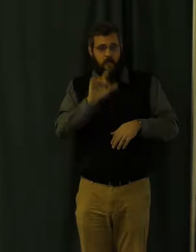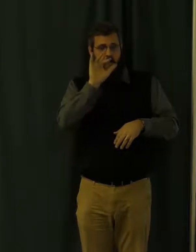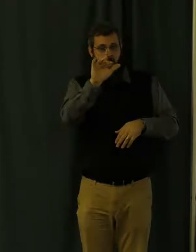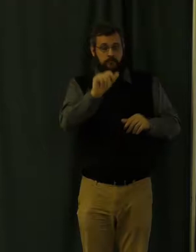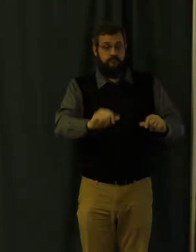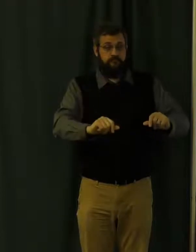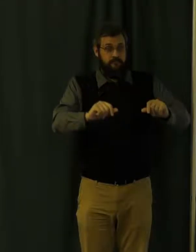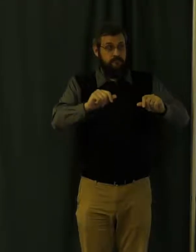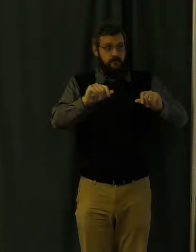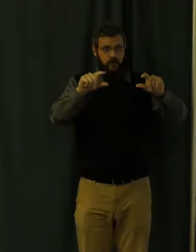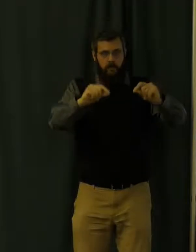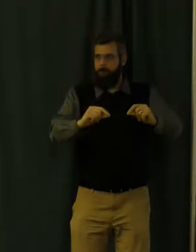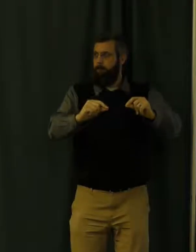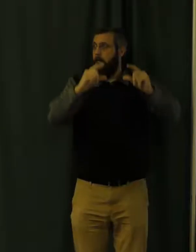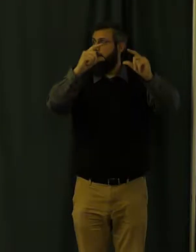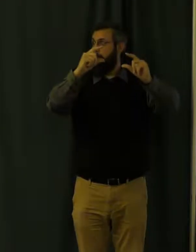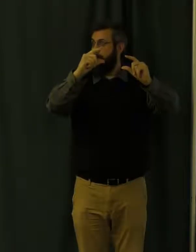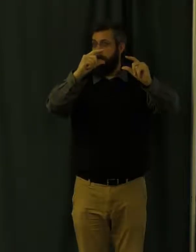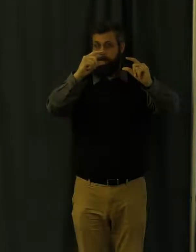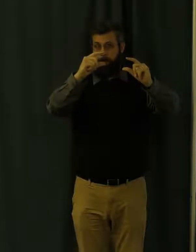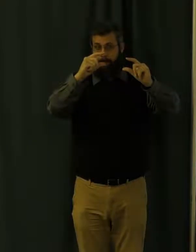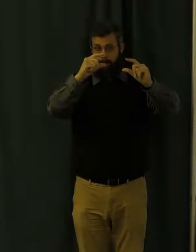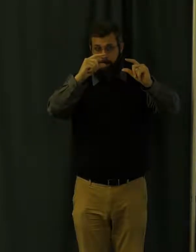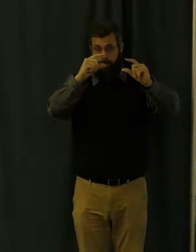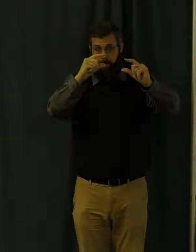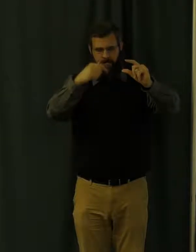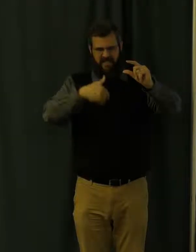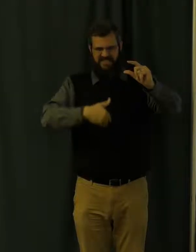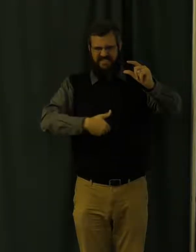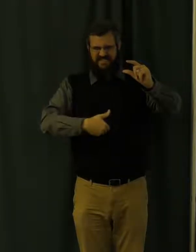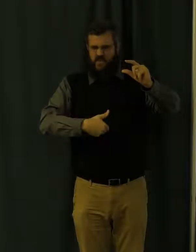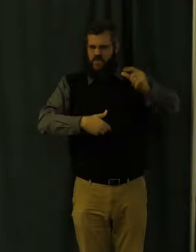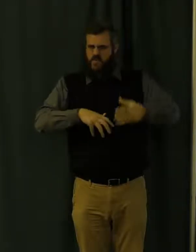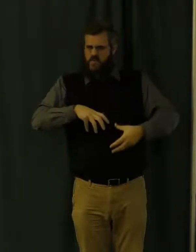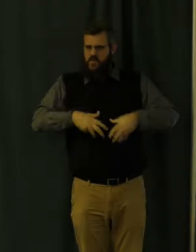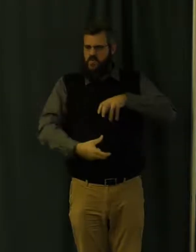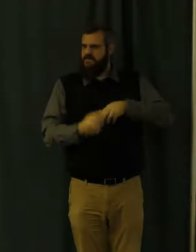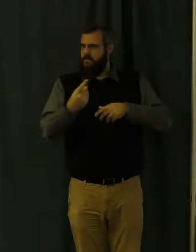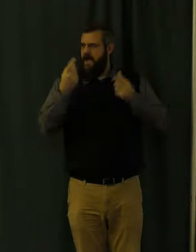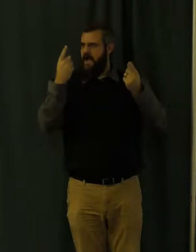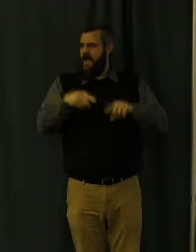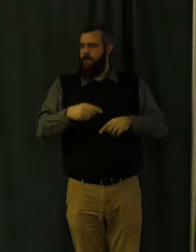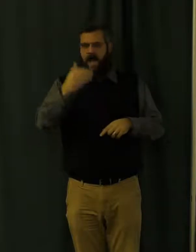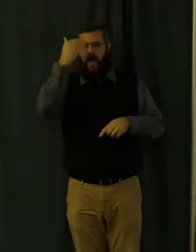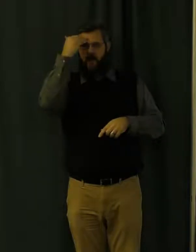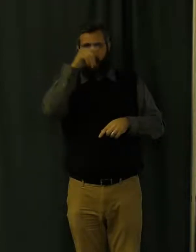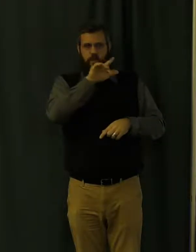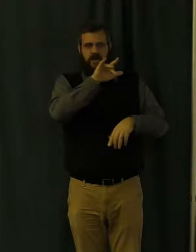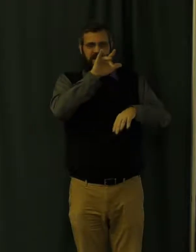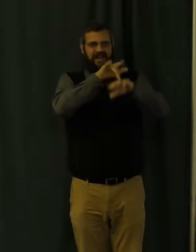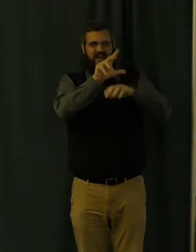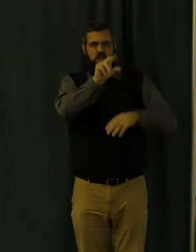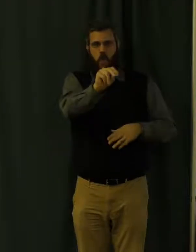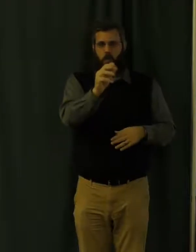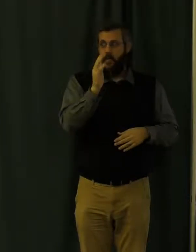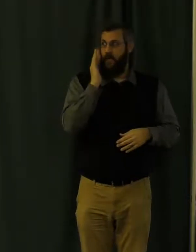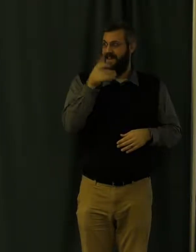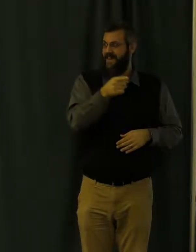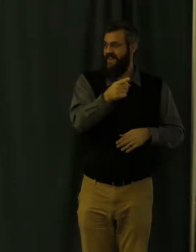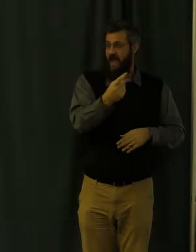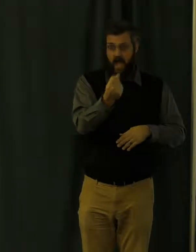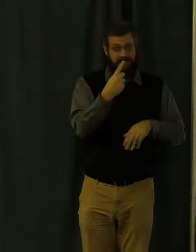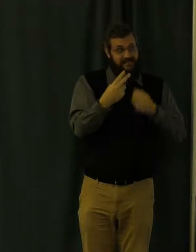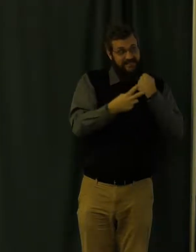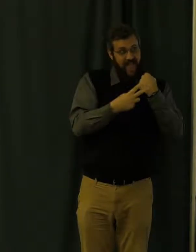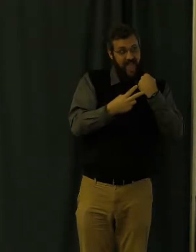pops up that box. And I just knew, you just have a bad feeling in your stomach when something bad's going to happen. I knew she was going to hit no. I knew it. And it was like, I